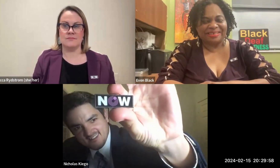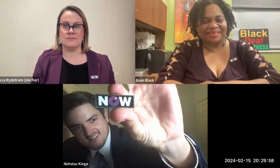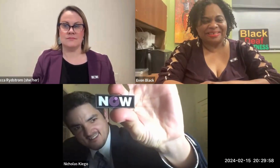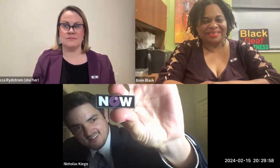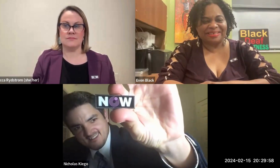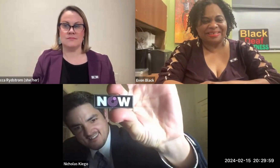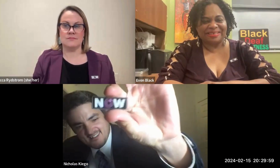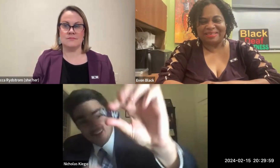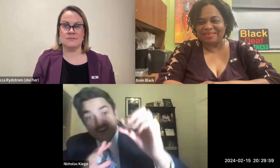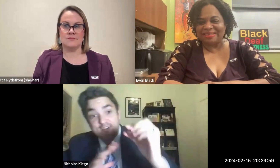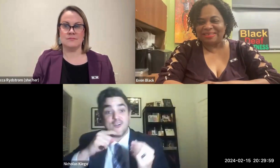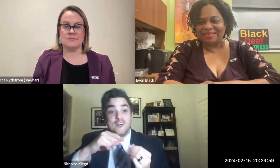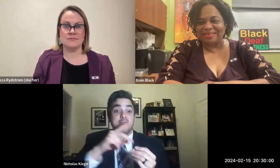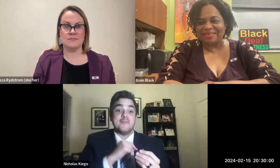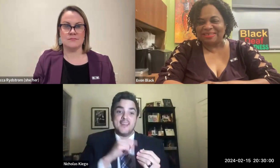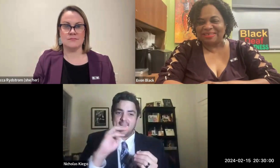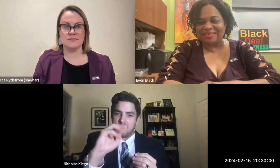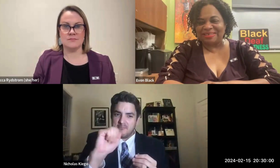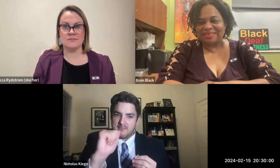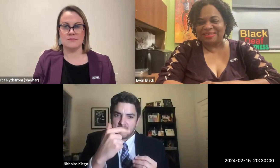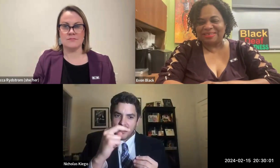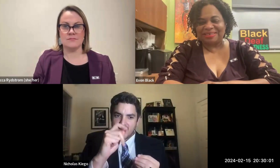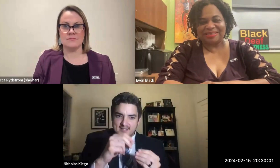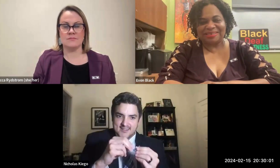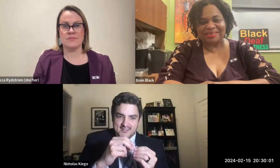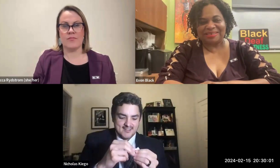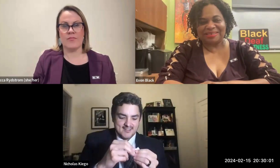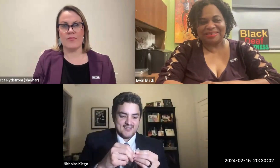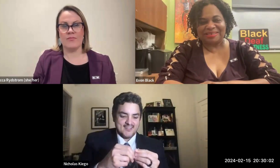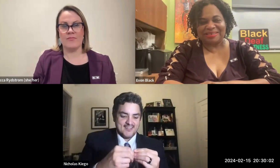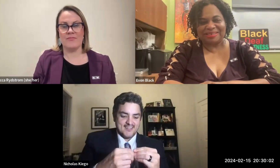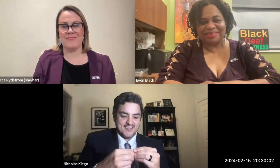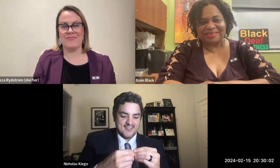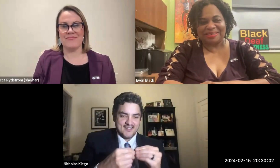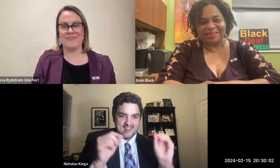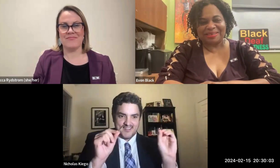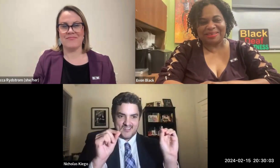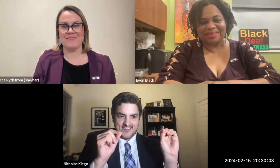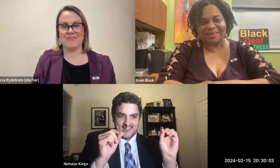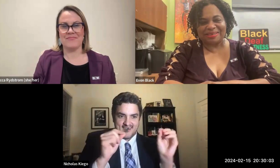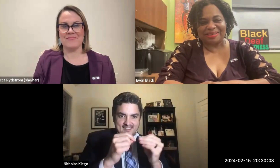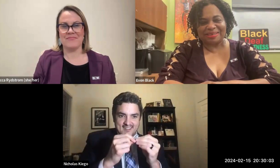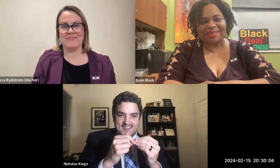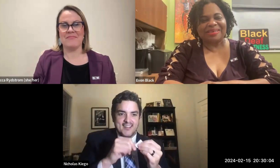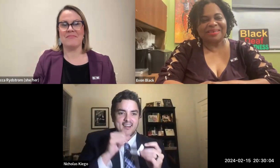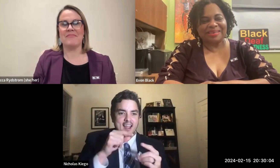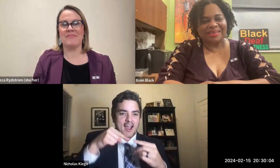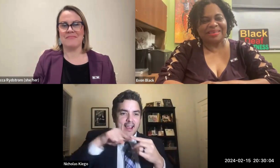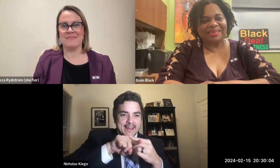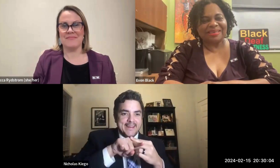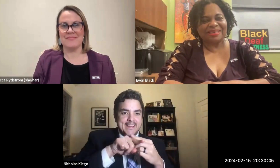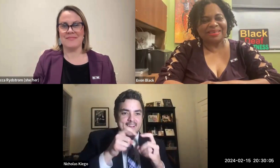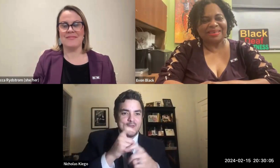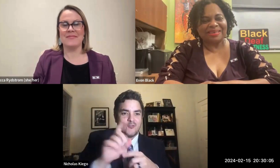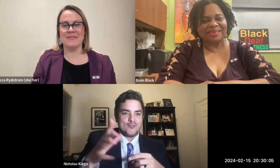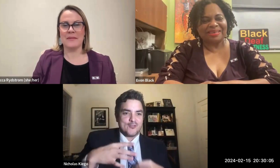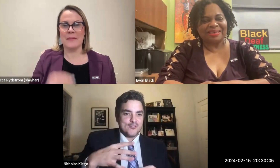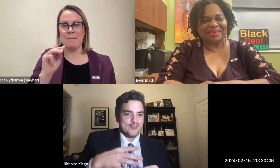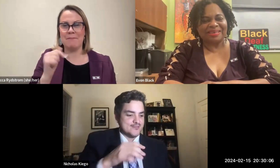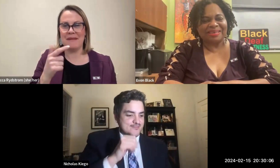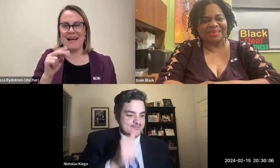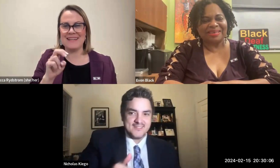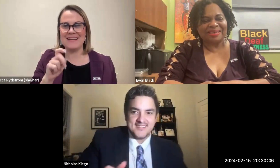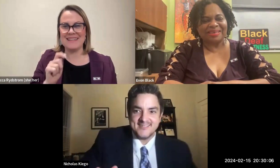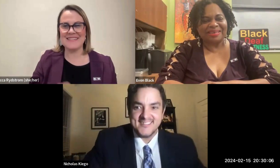of now, hold it up closer to the camera so you can all see it. It's a magnetic pen, comes in 2